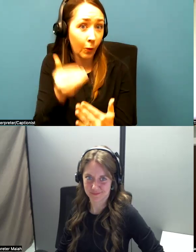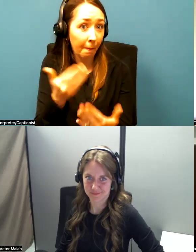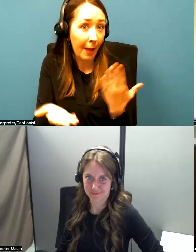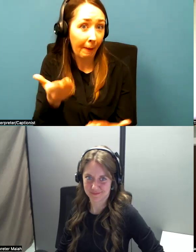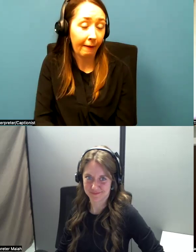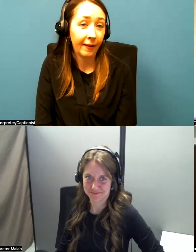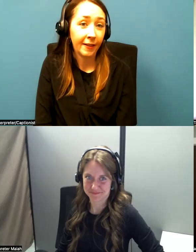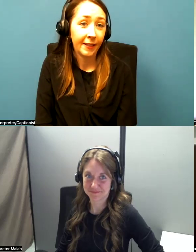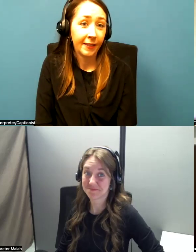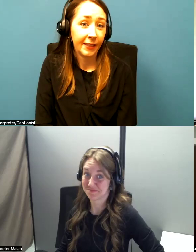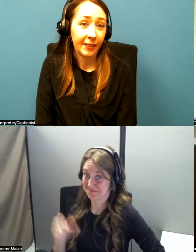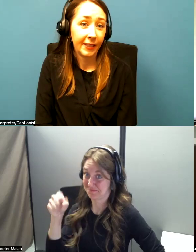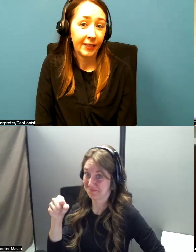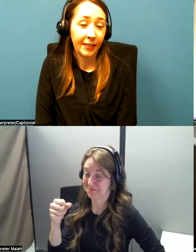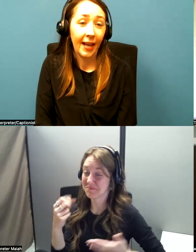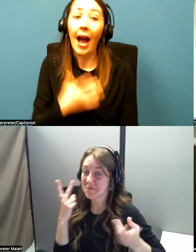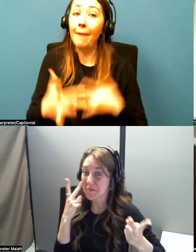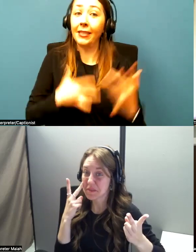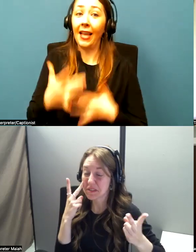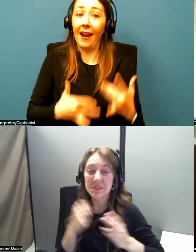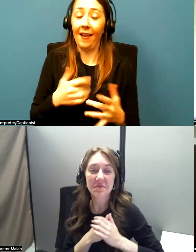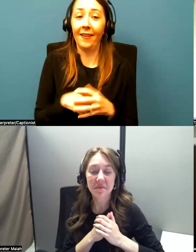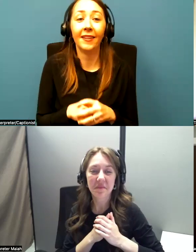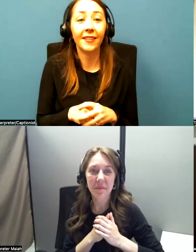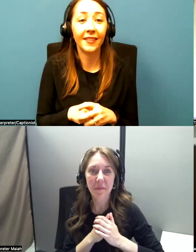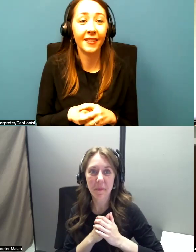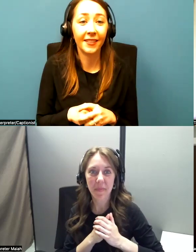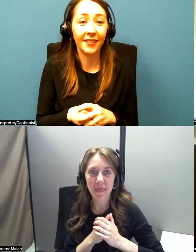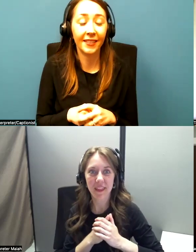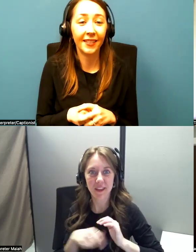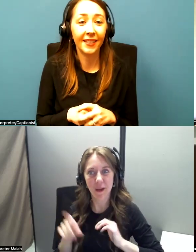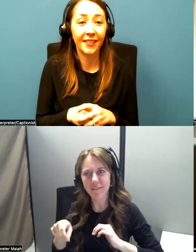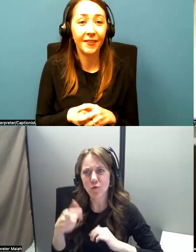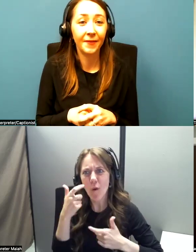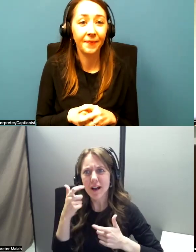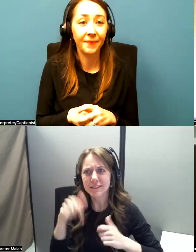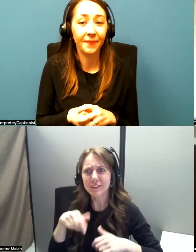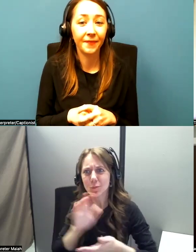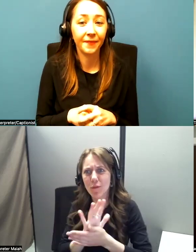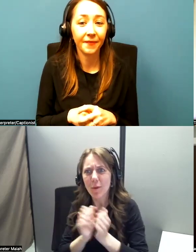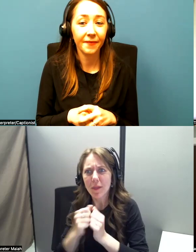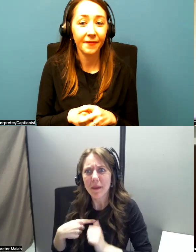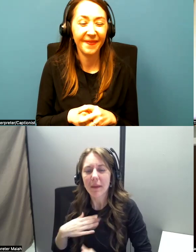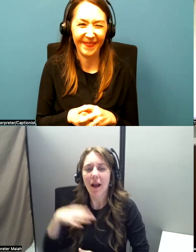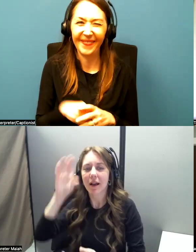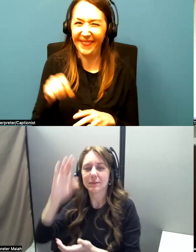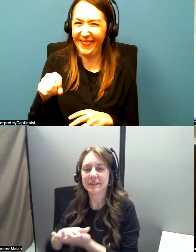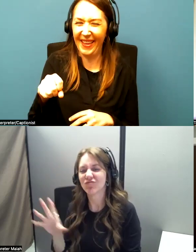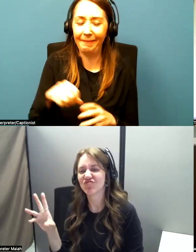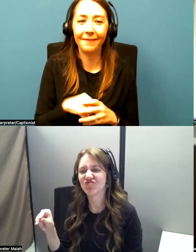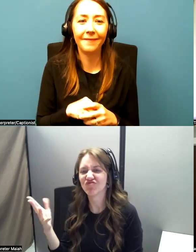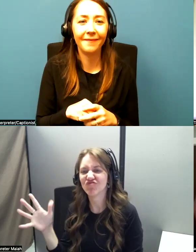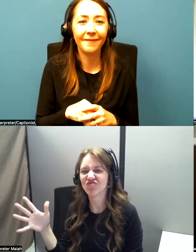yeah. So, we'll I'm see. I'm ex I said, come I'm on, come excited. on, you have to watch this movie with me. He's like, nah, nah. Yeah. What is the